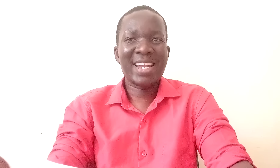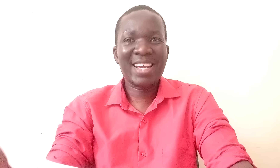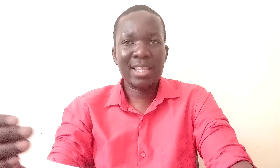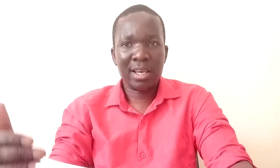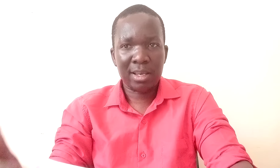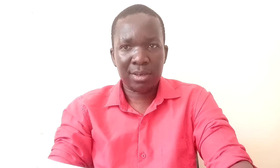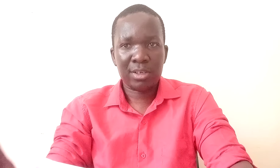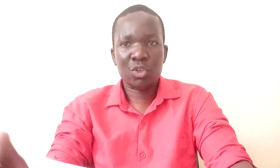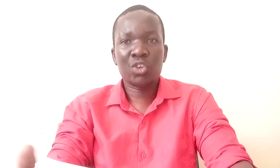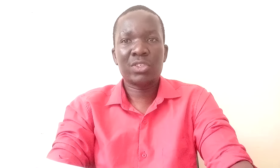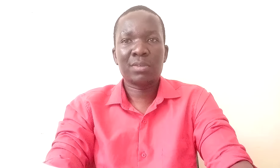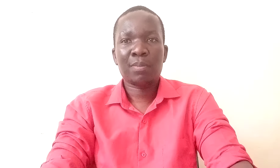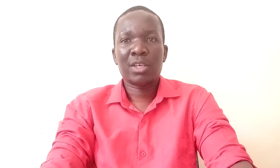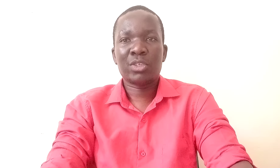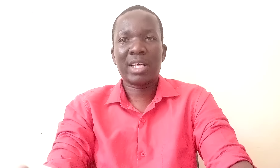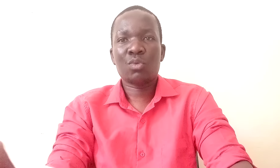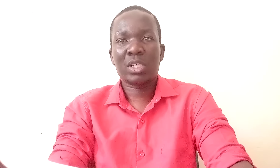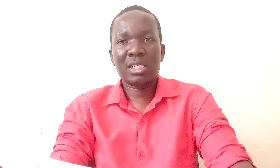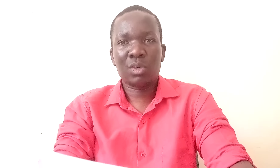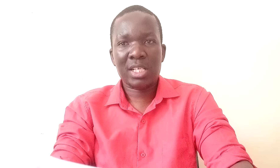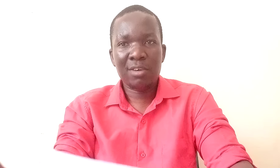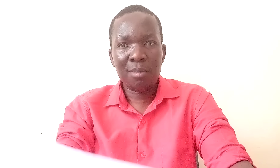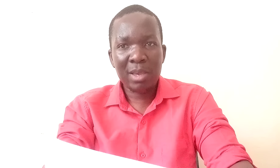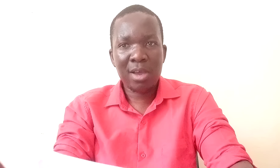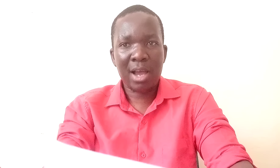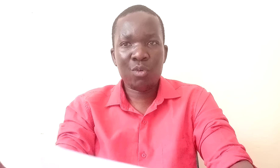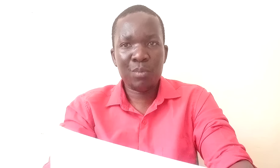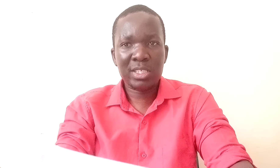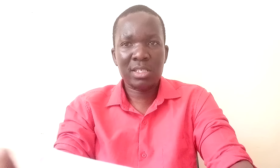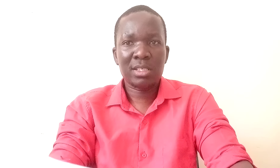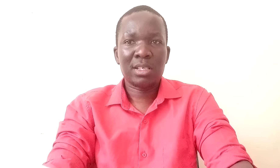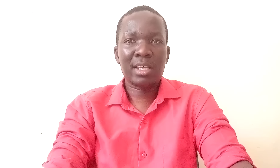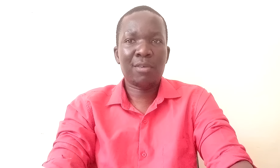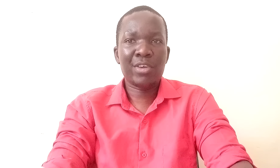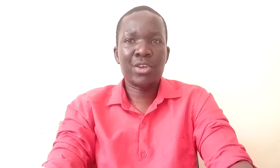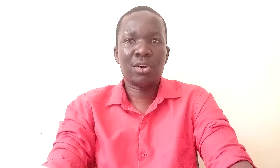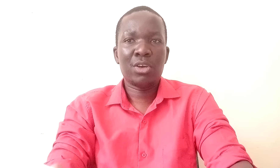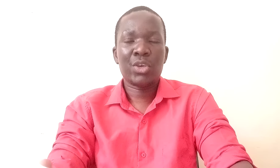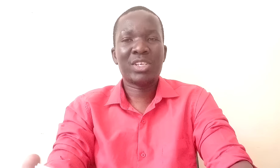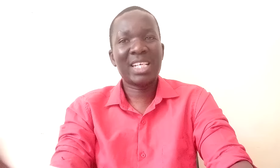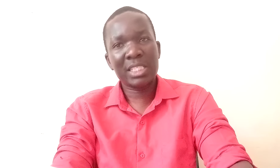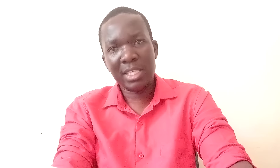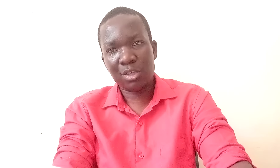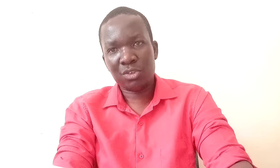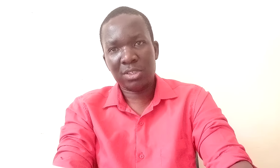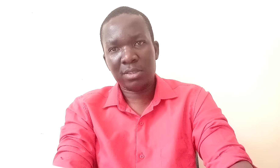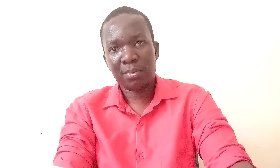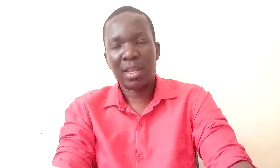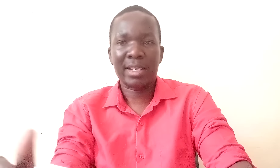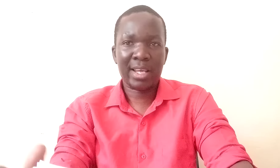reading the notes, so that whatever maybe you missed in the video, you'll get it in the notes, and